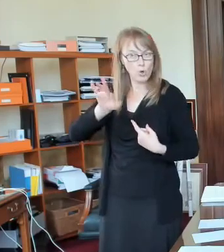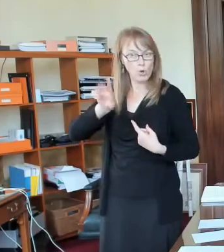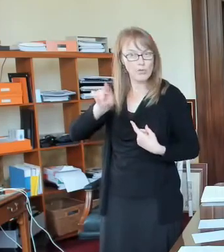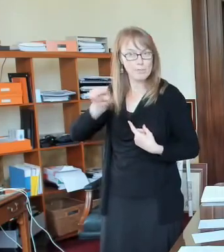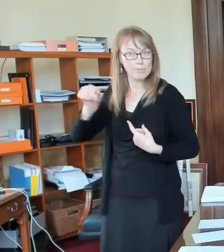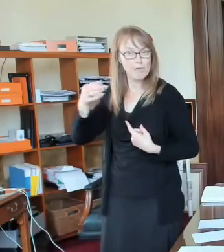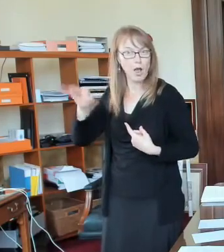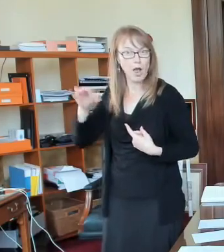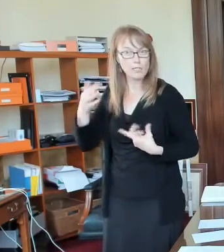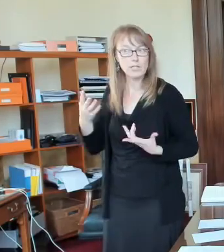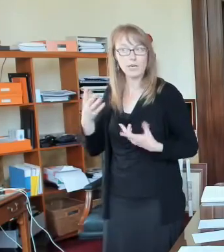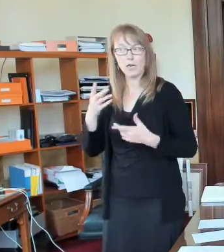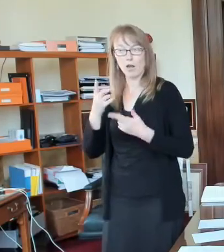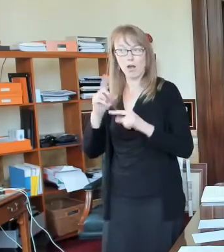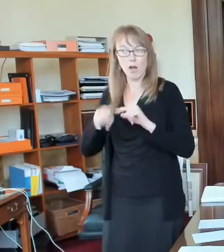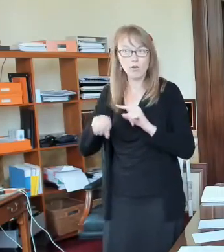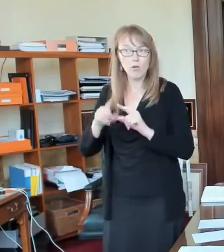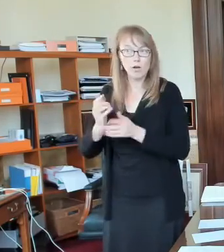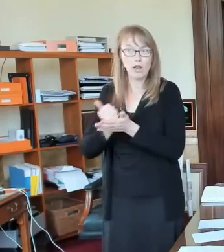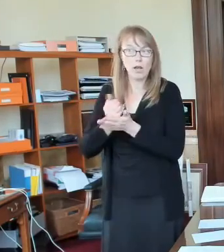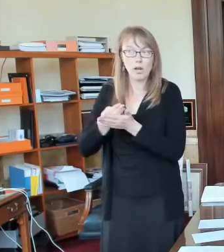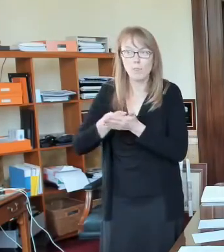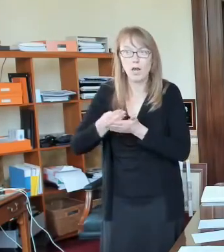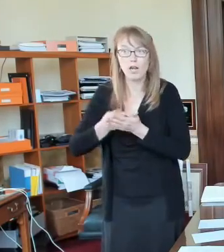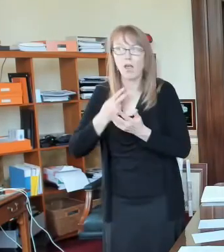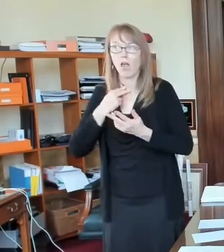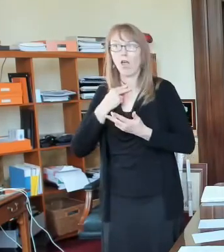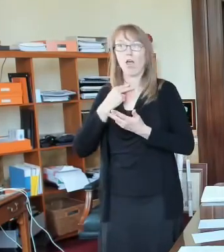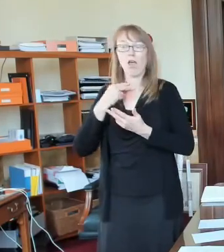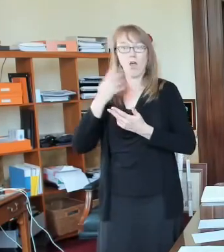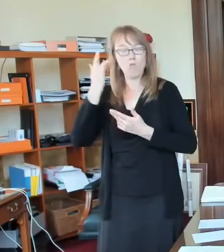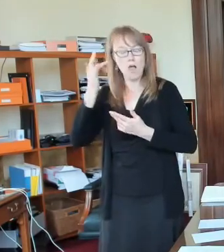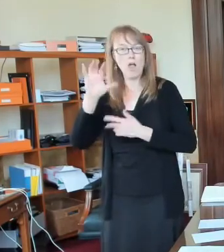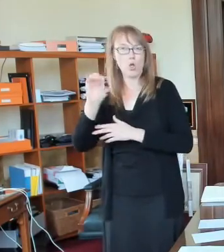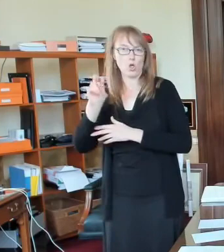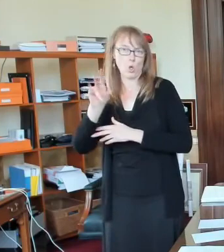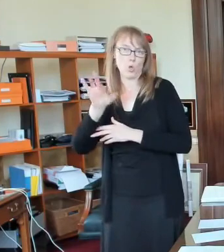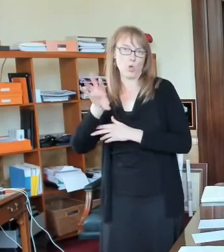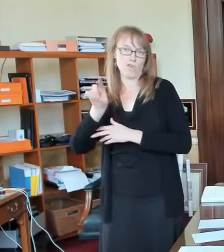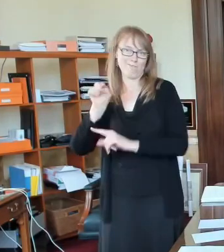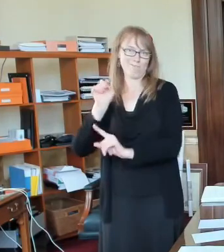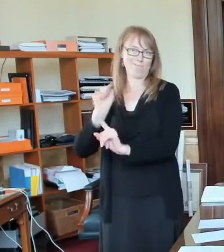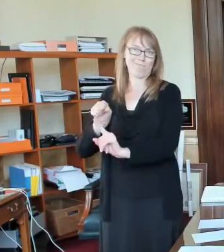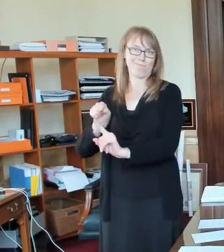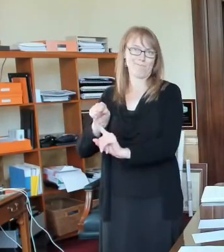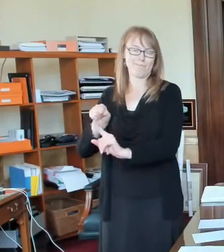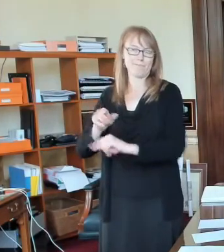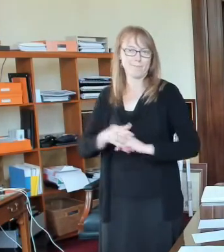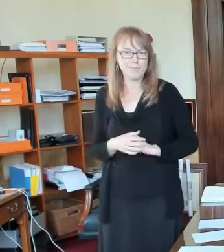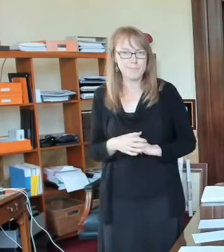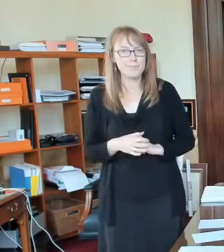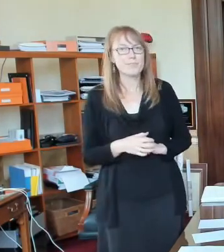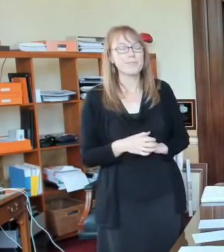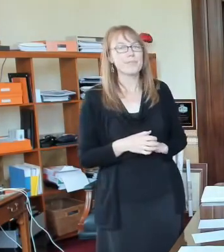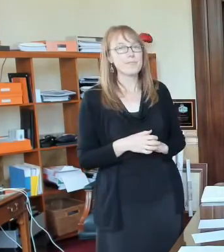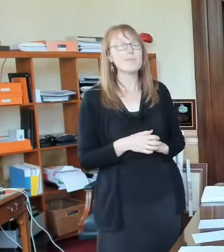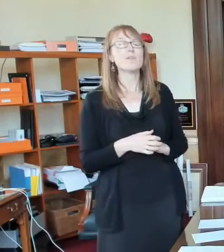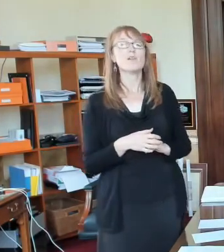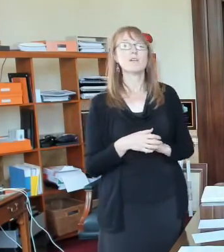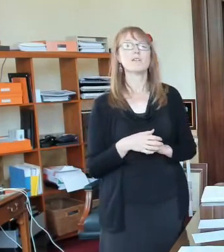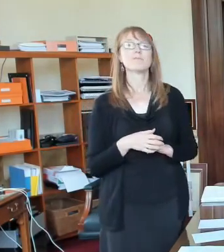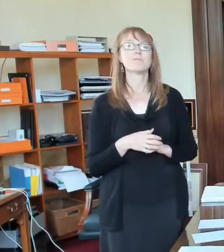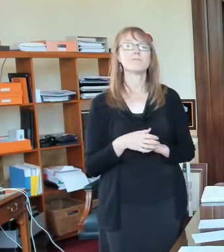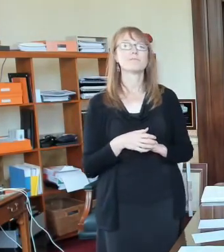and try to help people stay in their houses. You know, we talk a lot about homelessness, but